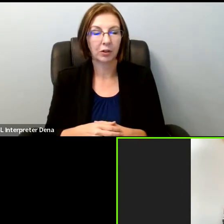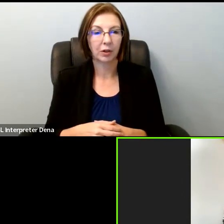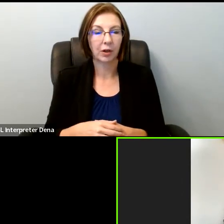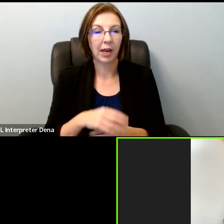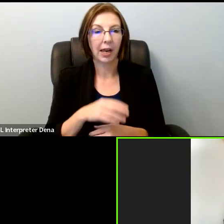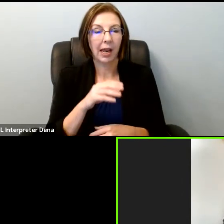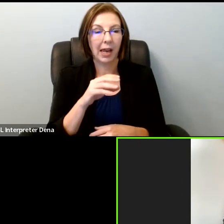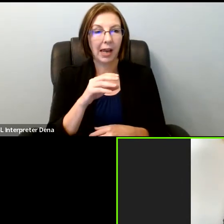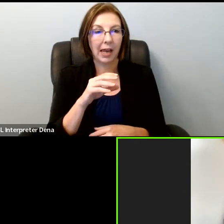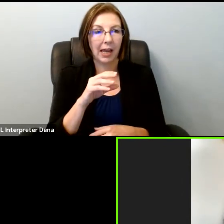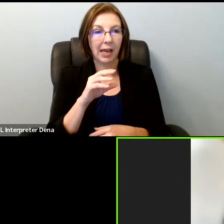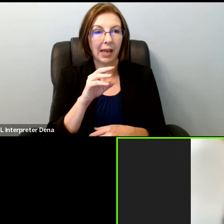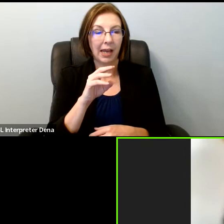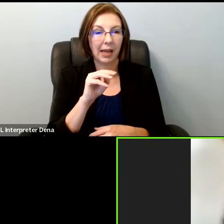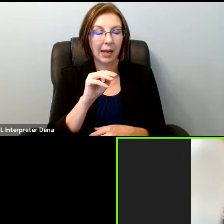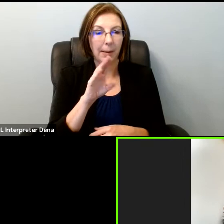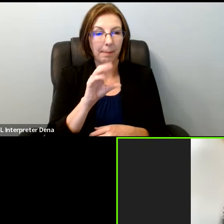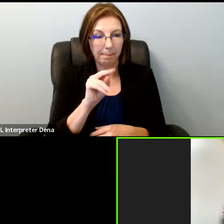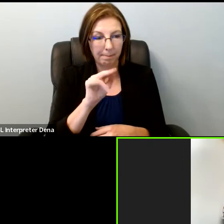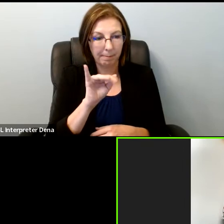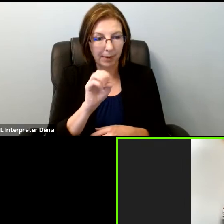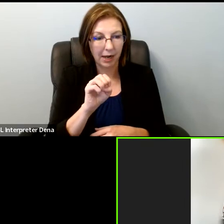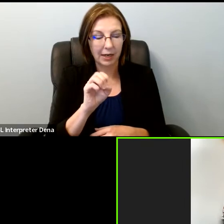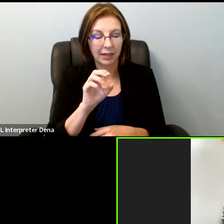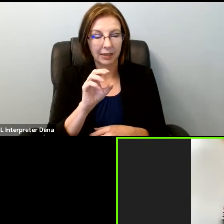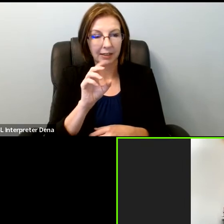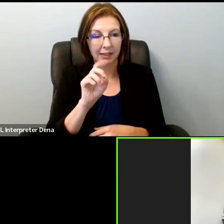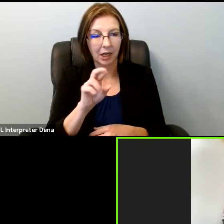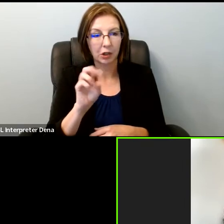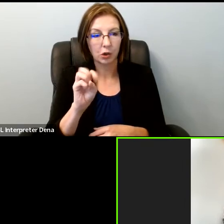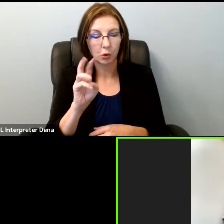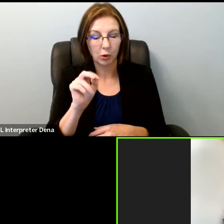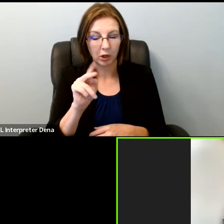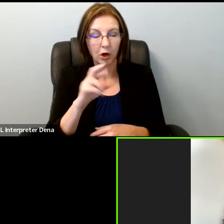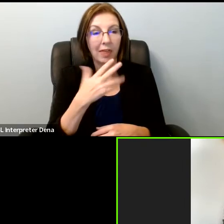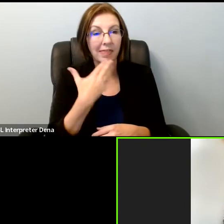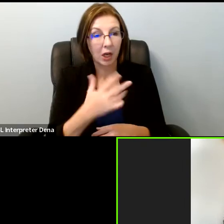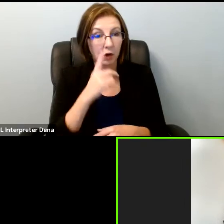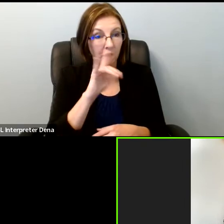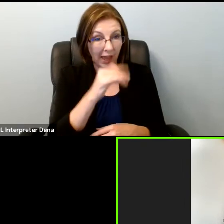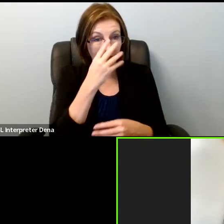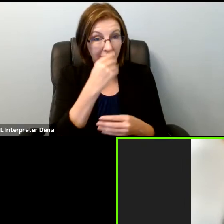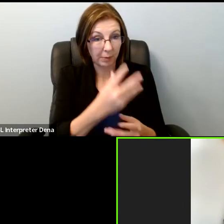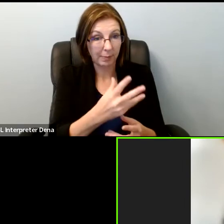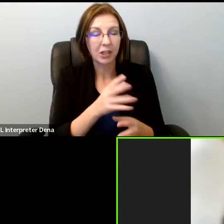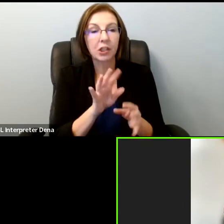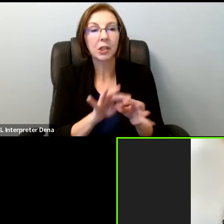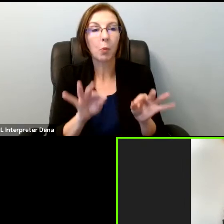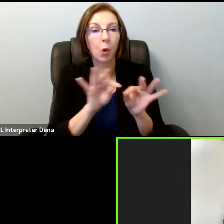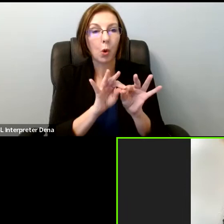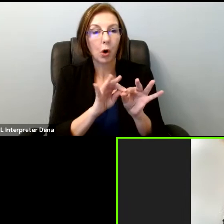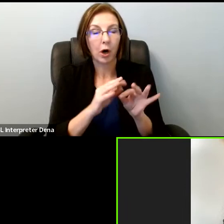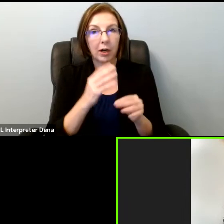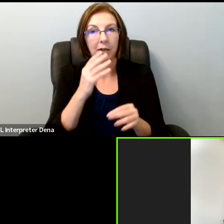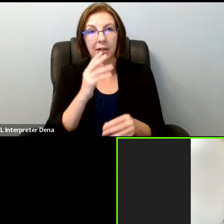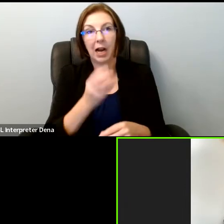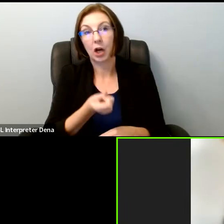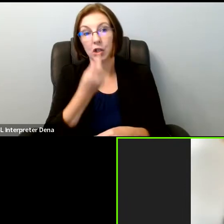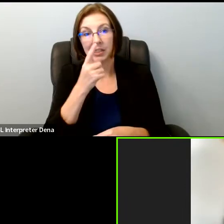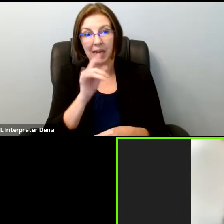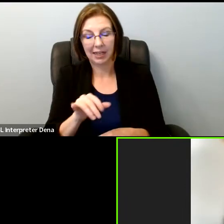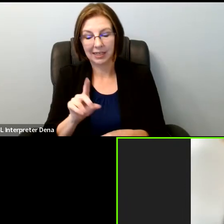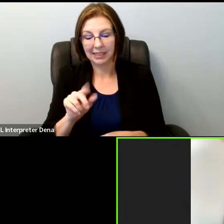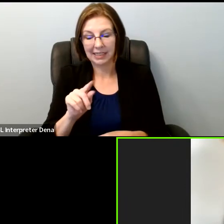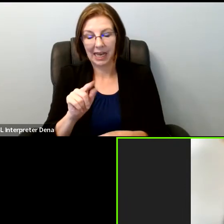so much for that presentation. It's very interesting to know about the access and also the data. I'm